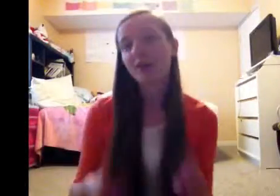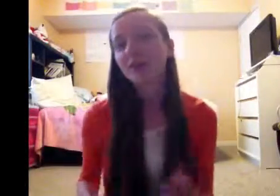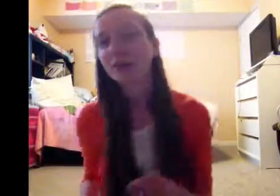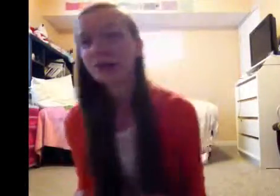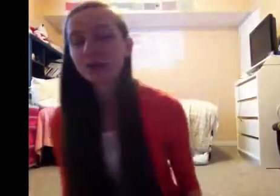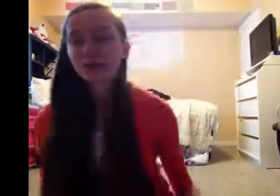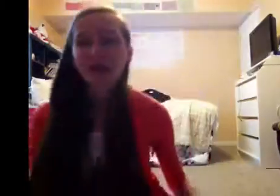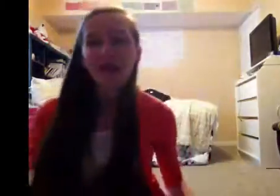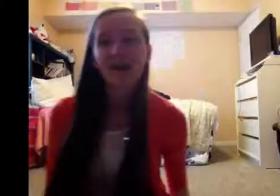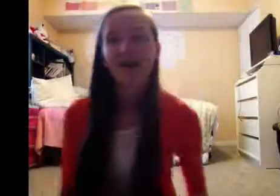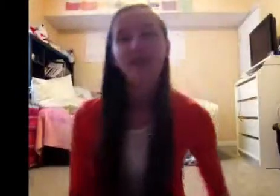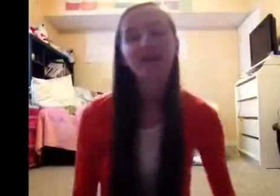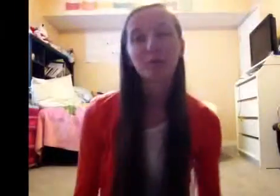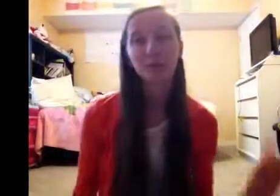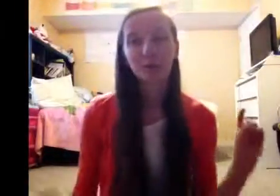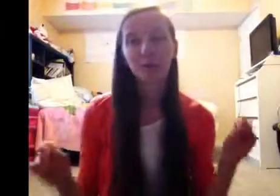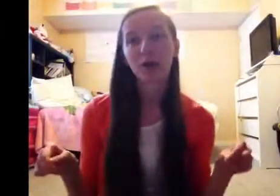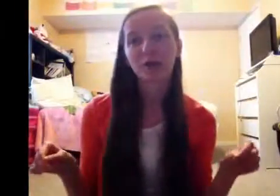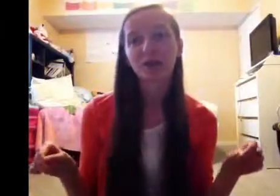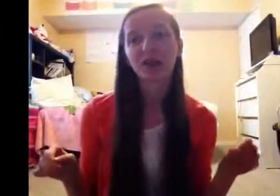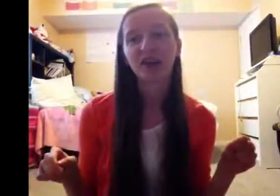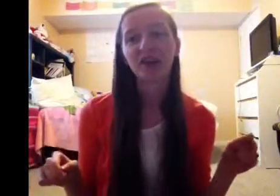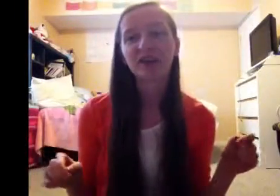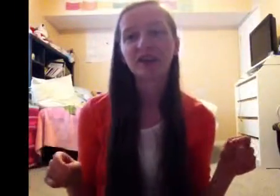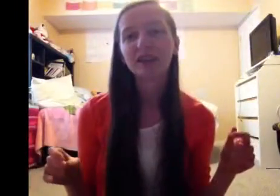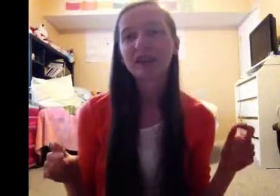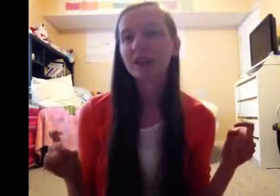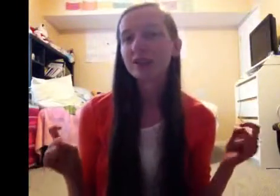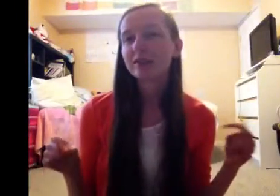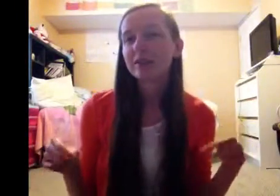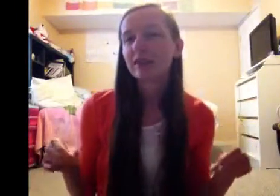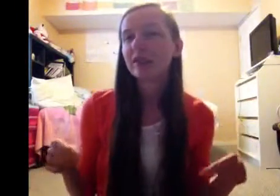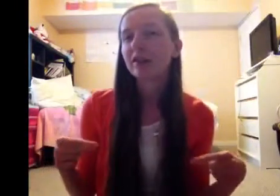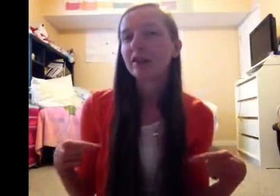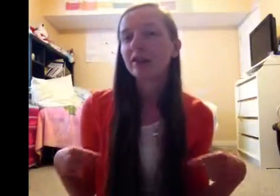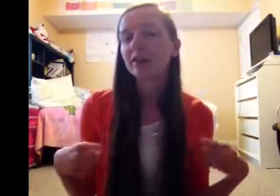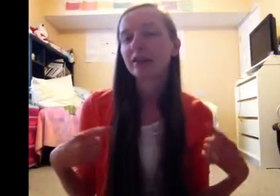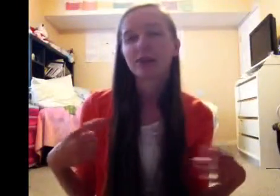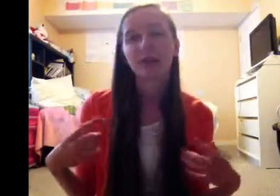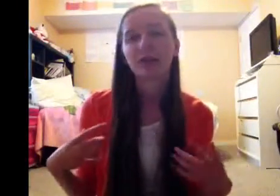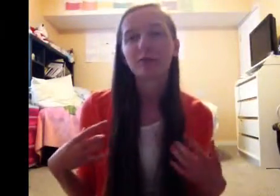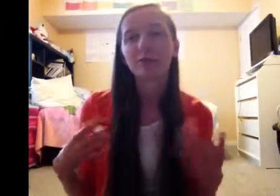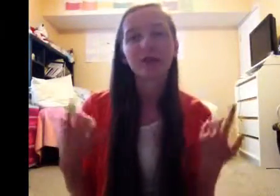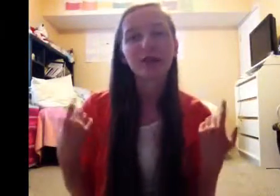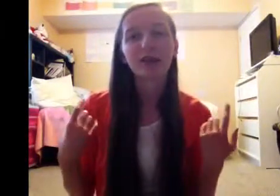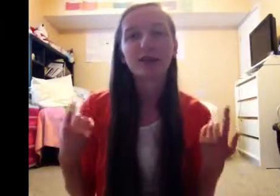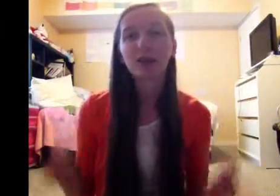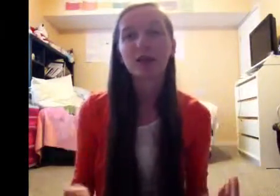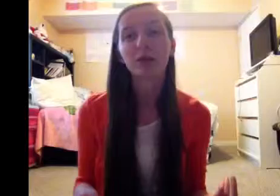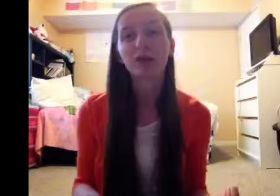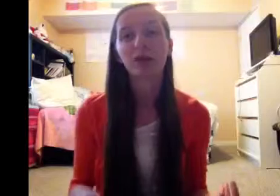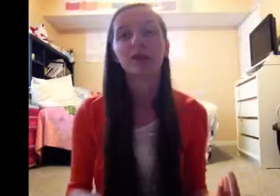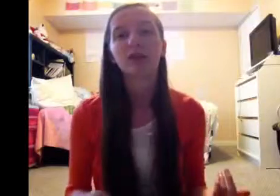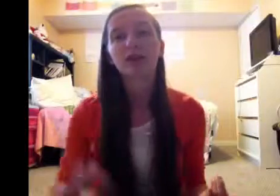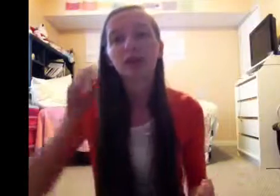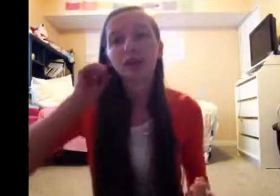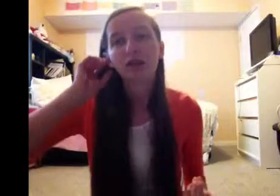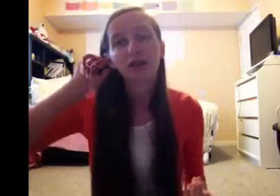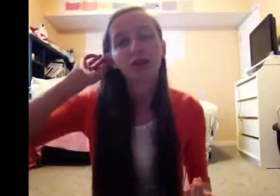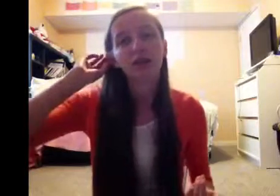for watching, and let me know in the comments if I did anything, like if I messed anything up. I got my